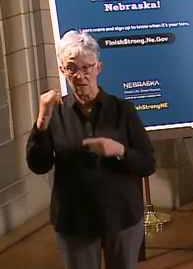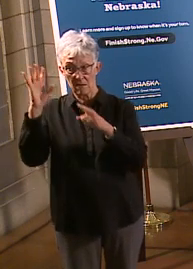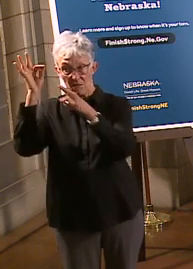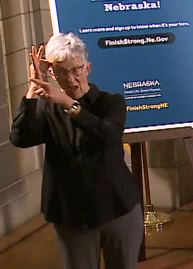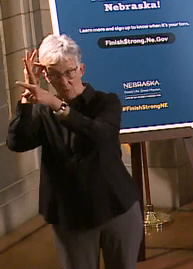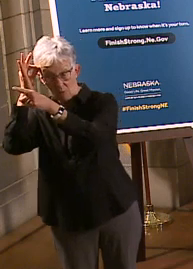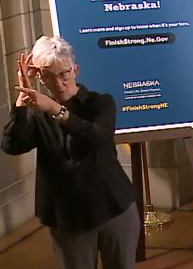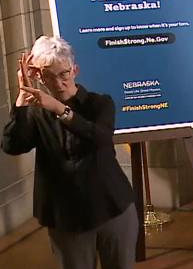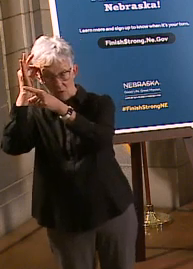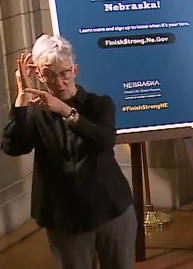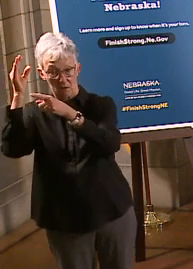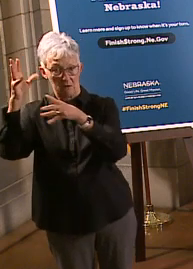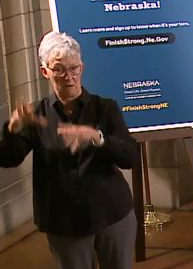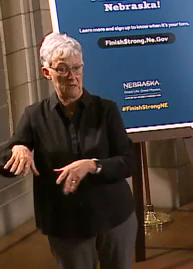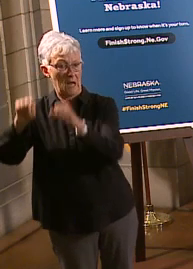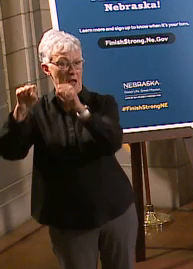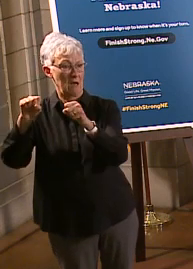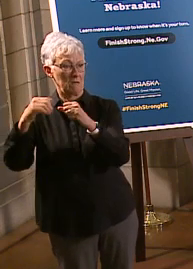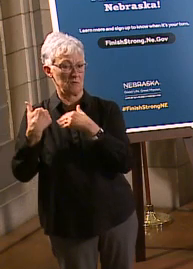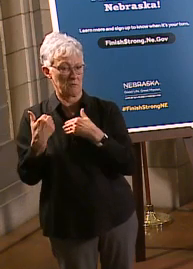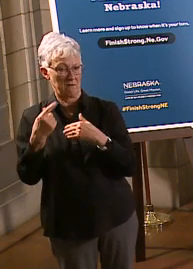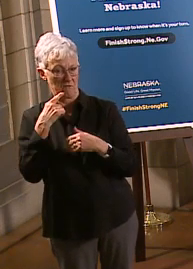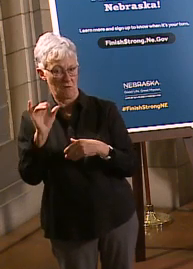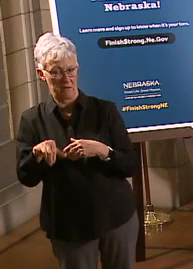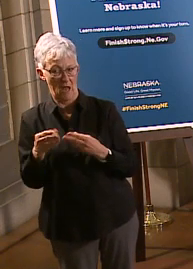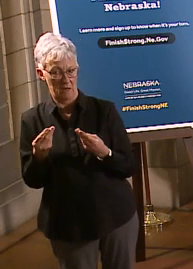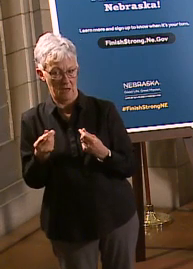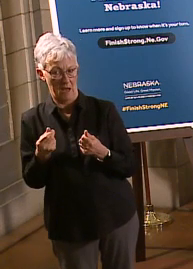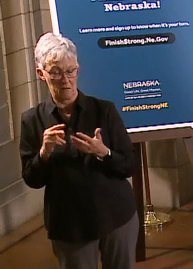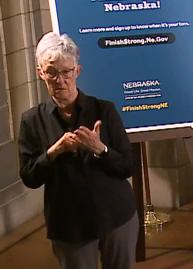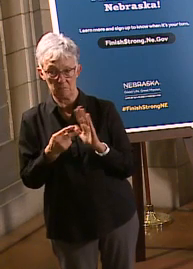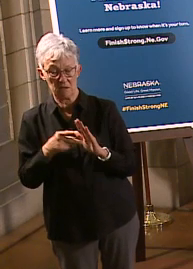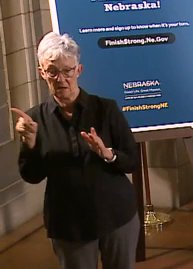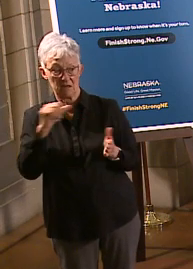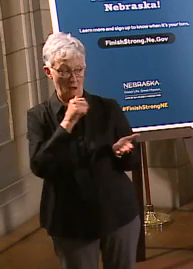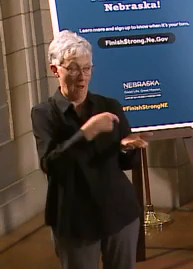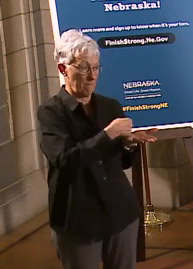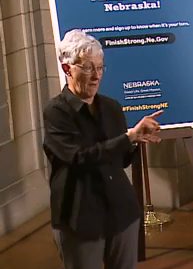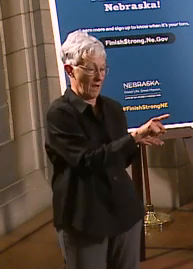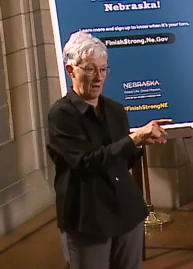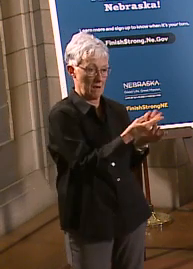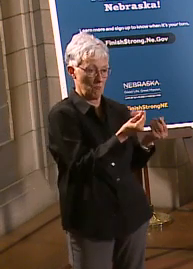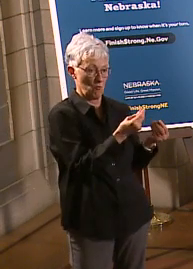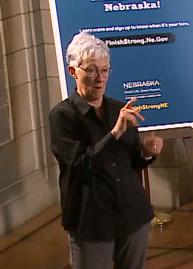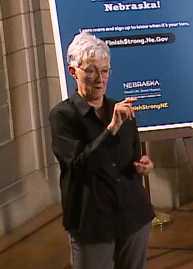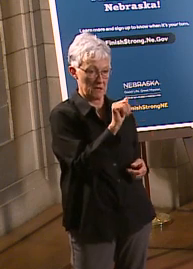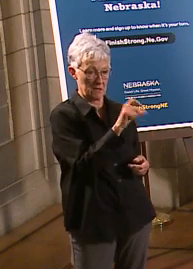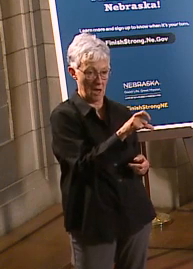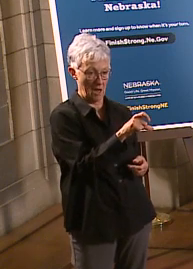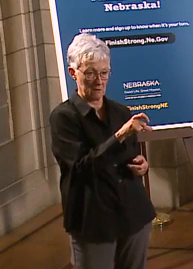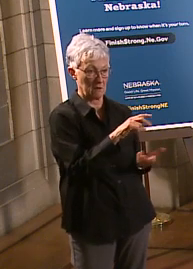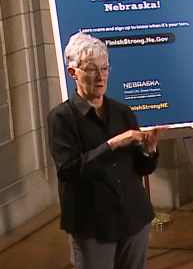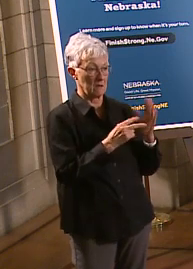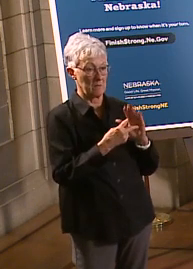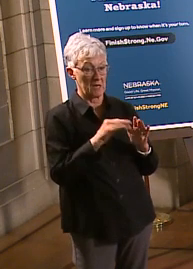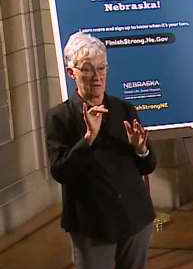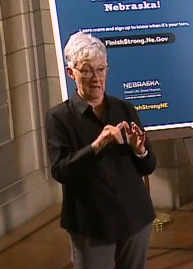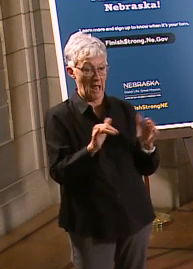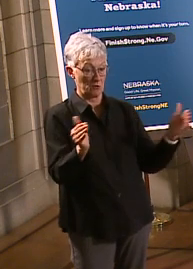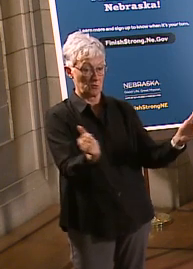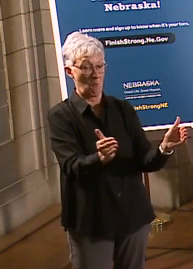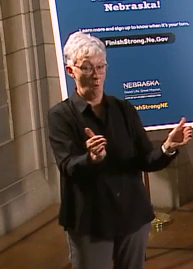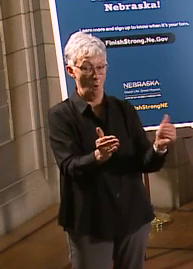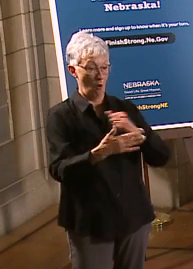federal government's care, that means that they're not going to pay property taxes, which means you're going to further burden rural communities with paying for things